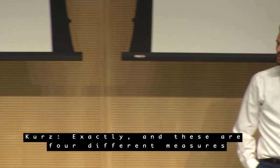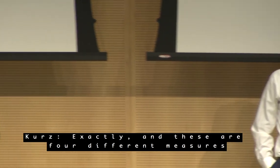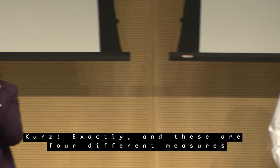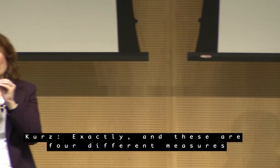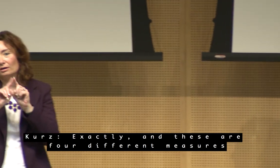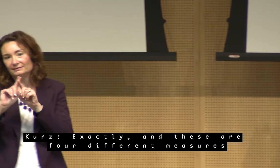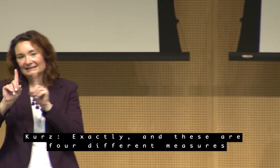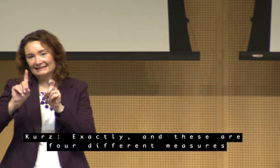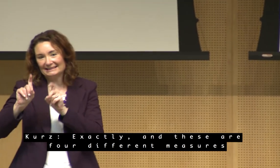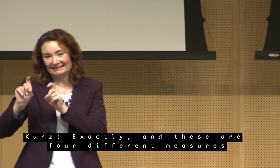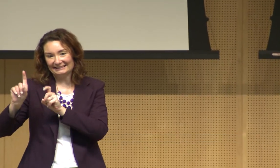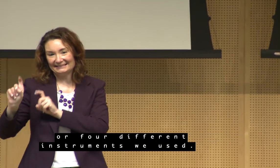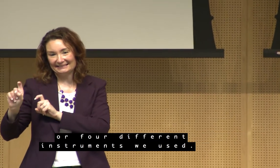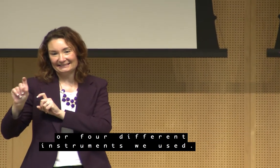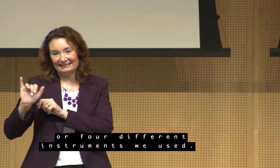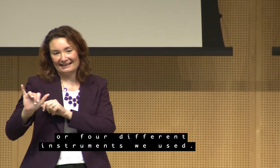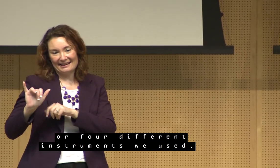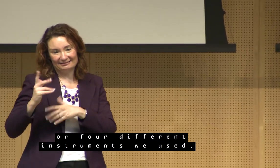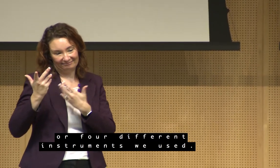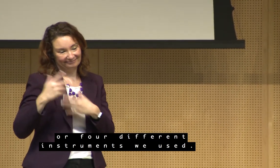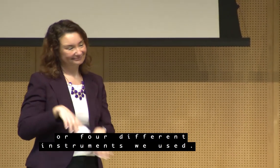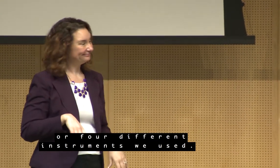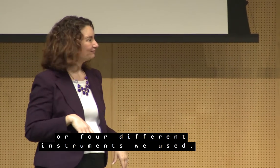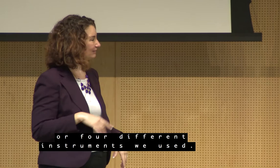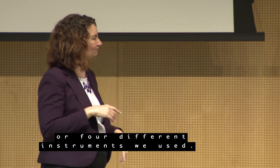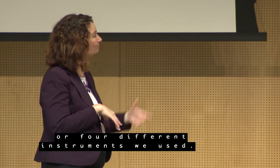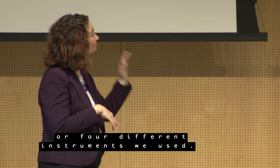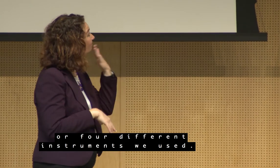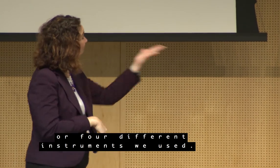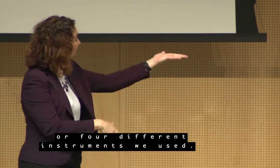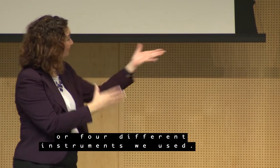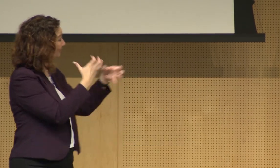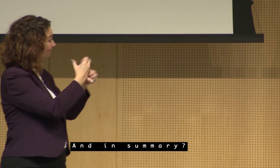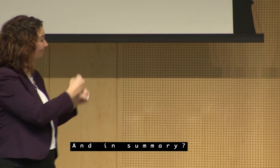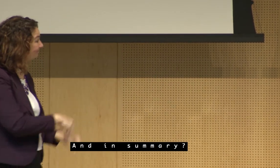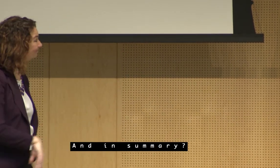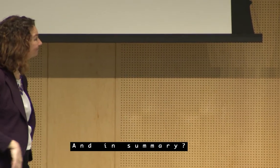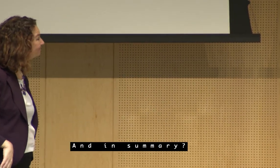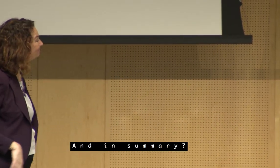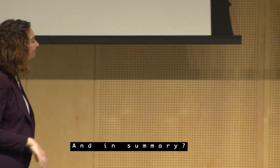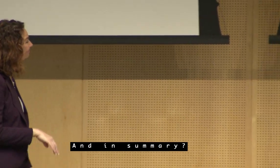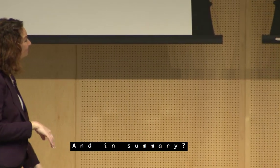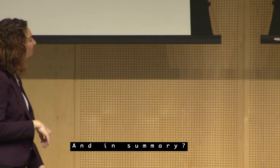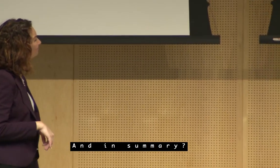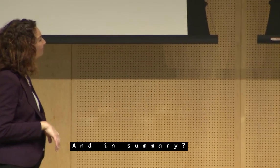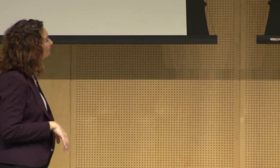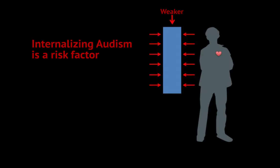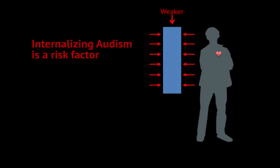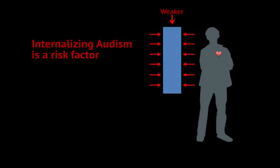Again, these are 4 different measures or 4 different instruments we used. And in summary?